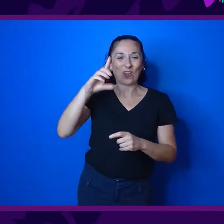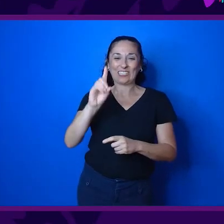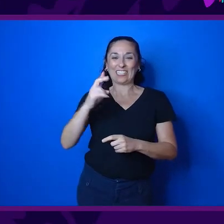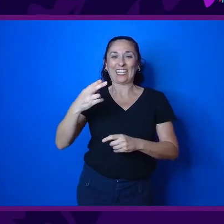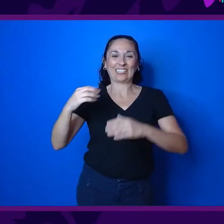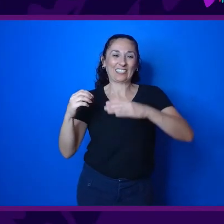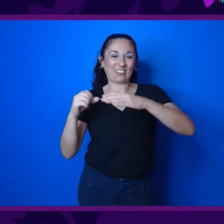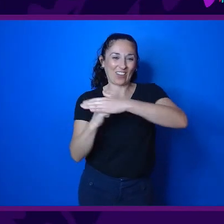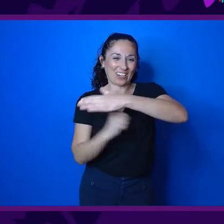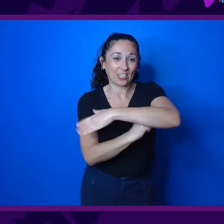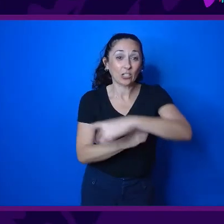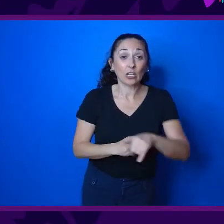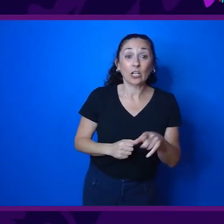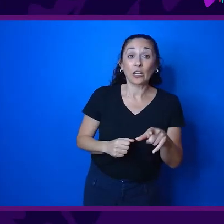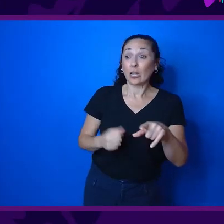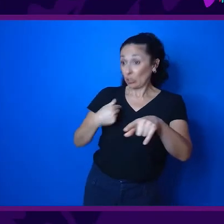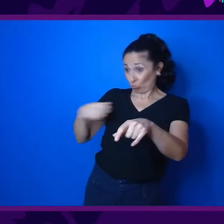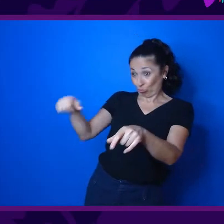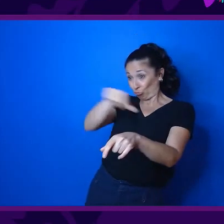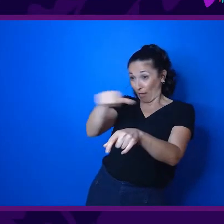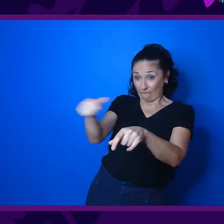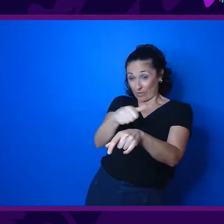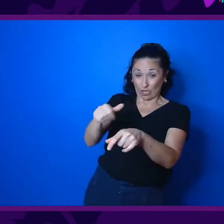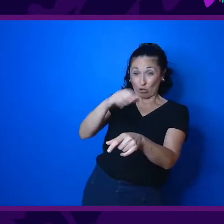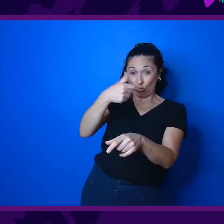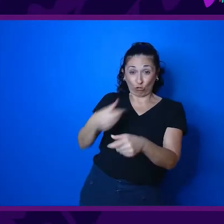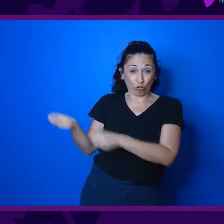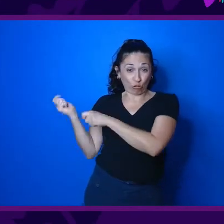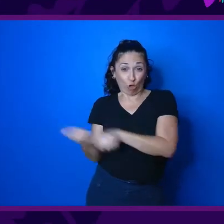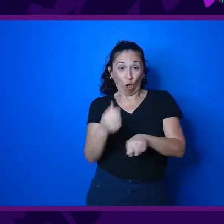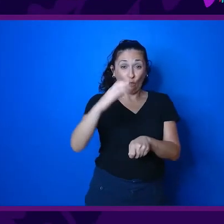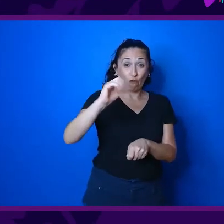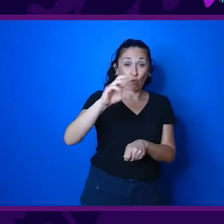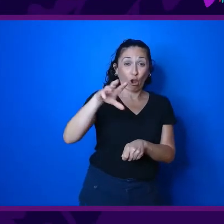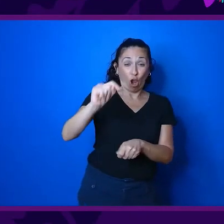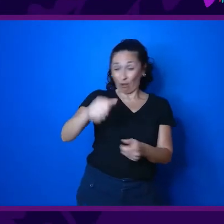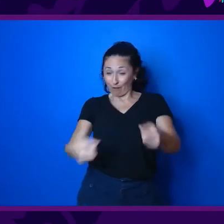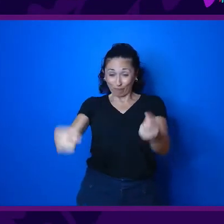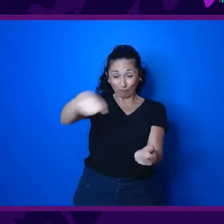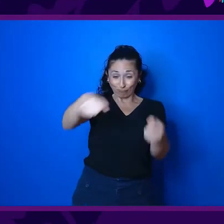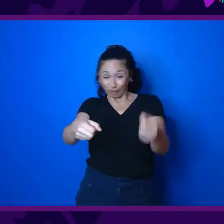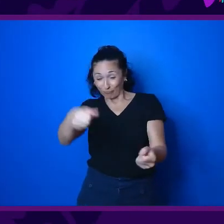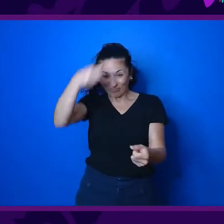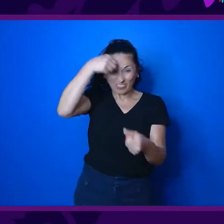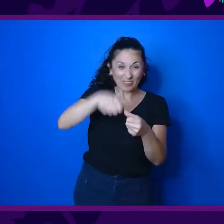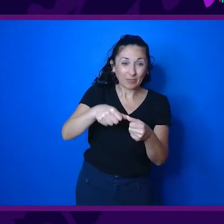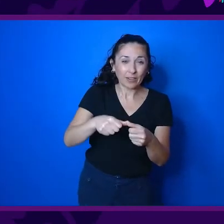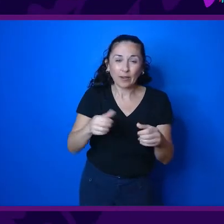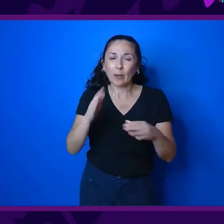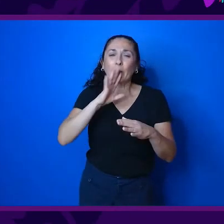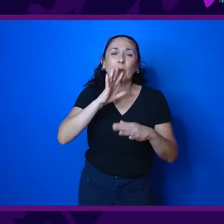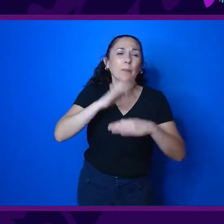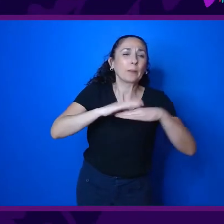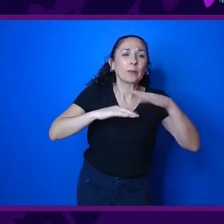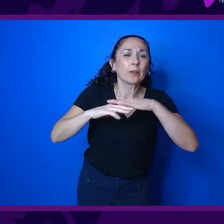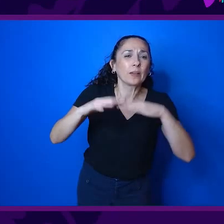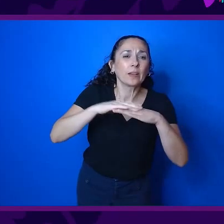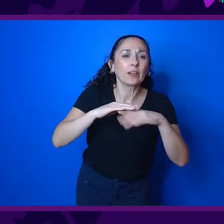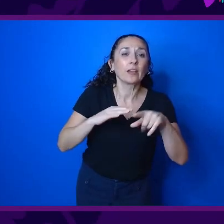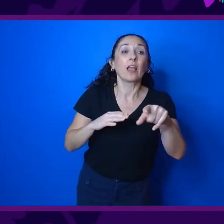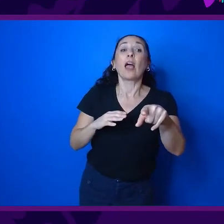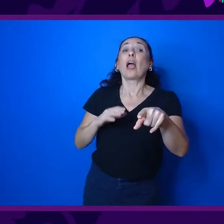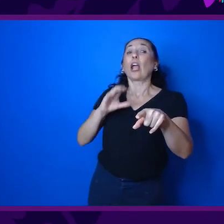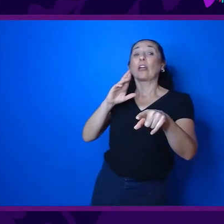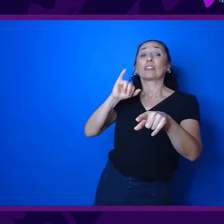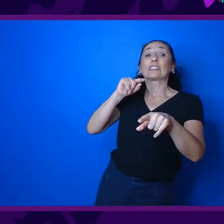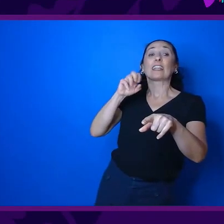You can still drive. You can still drive the golf cart. I'm down. She'll drive it for you. I know that. She'll drive it for you for sure.